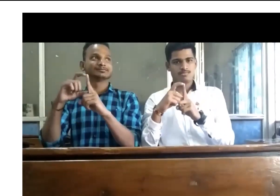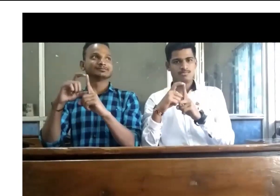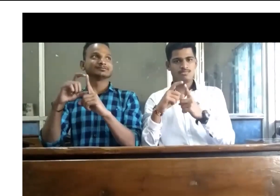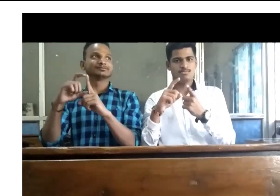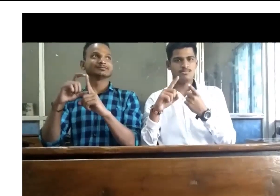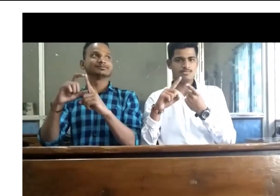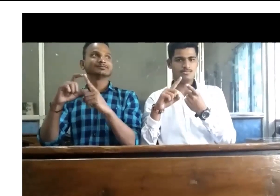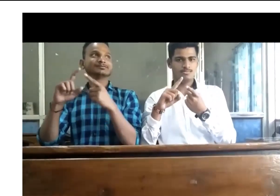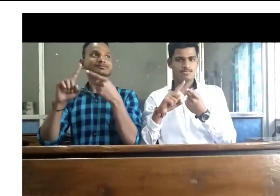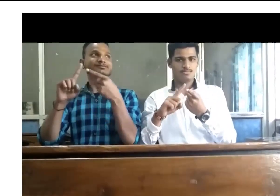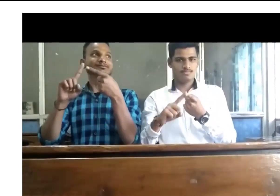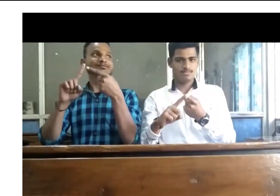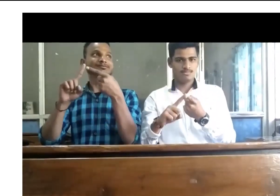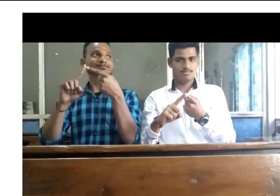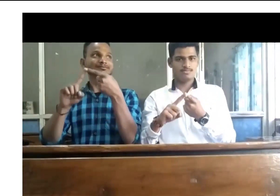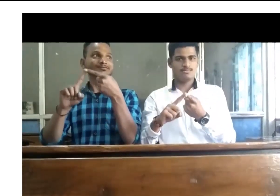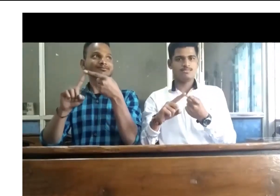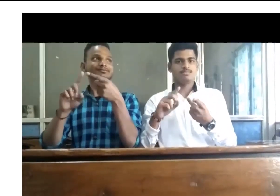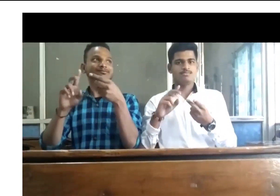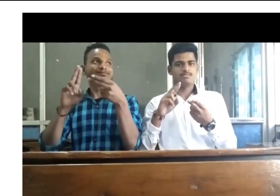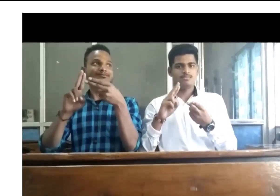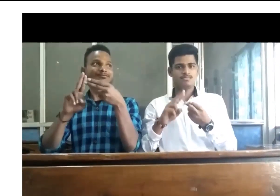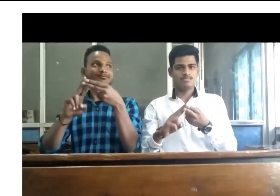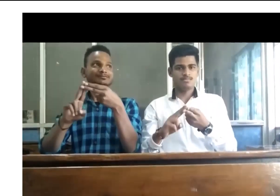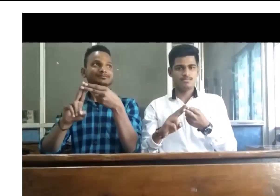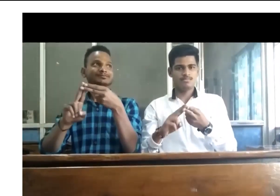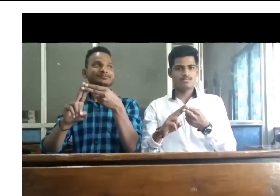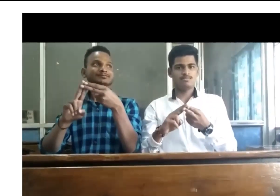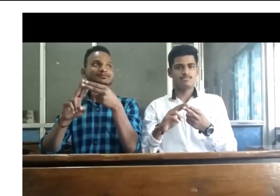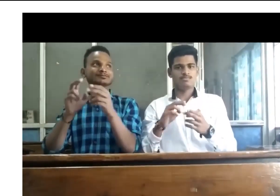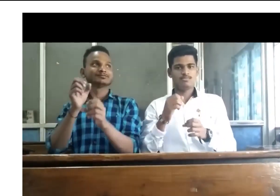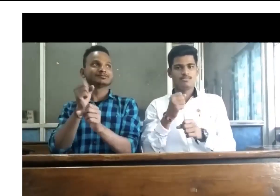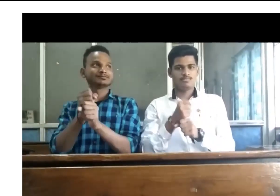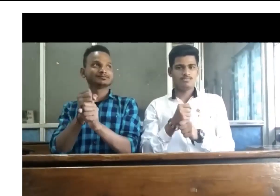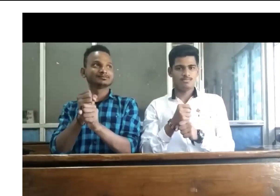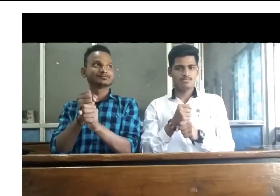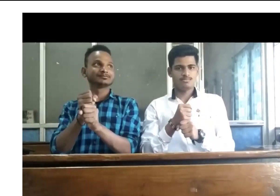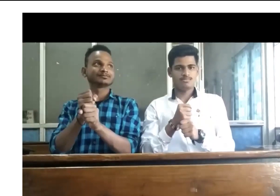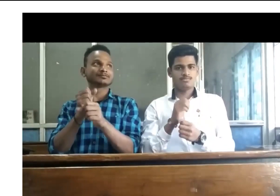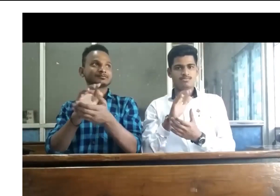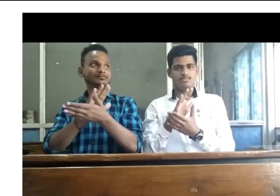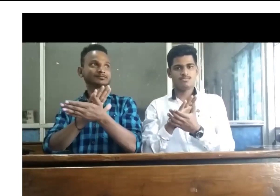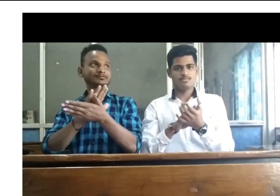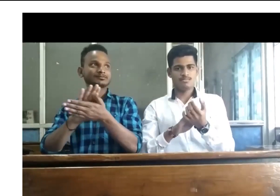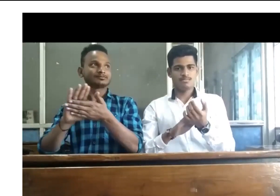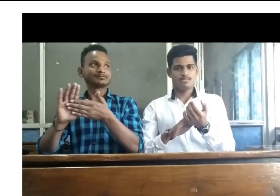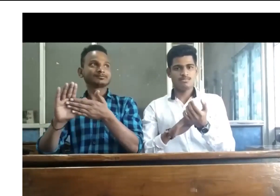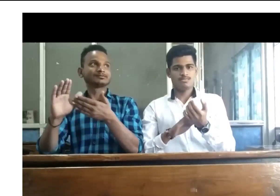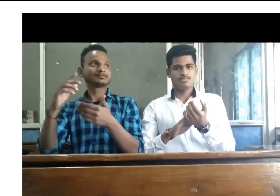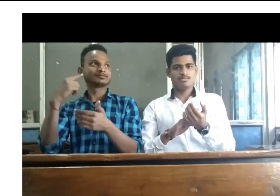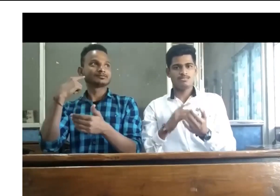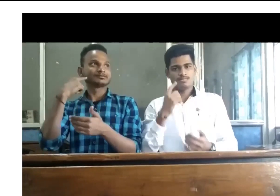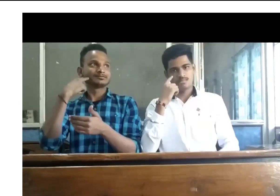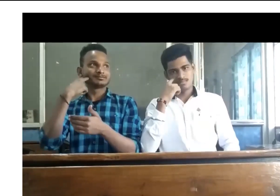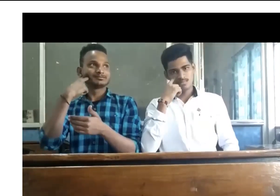a student, as well as they are also now learning. They're part of the sign language community in